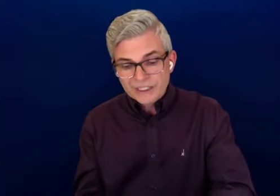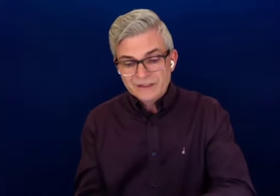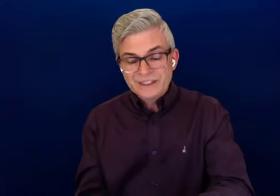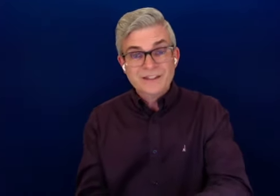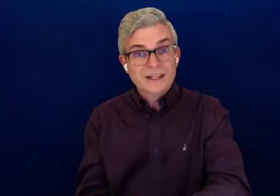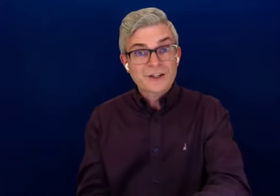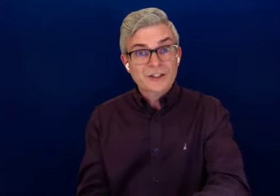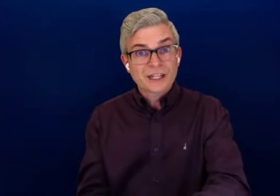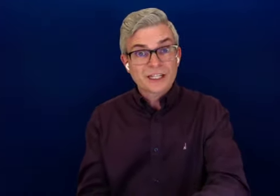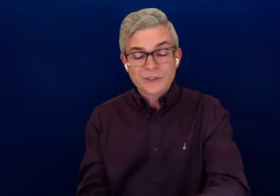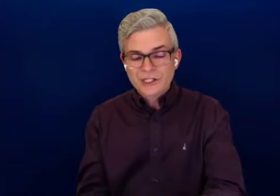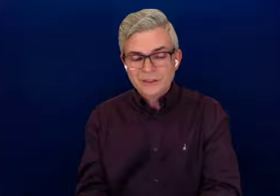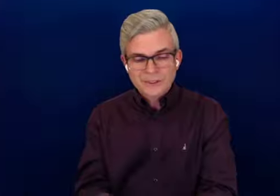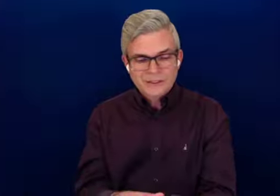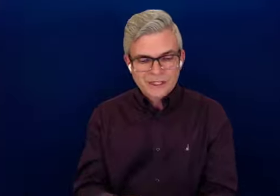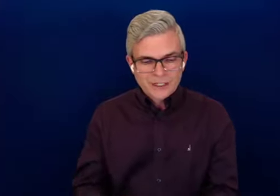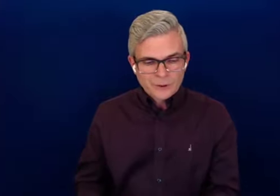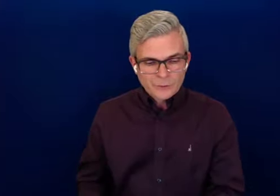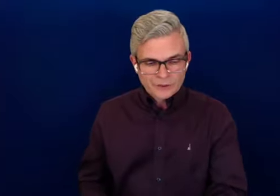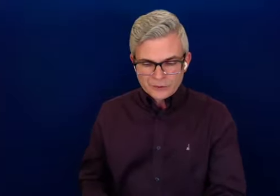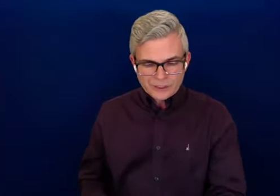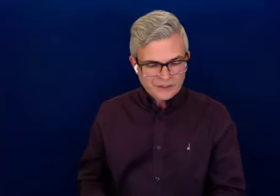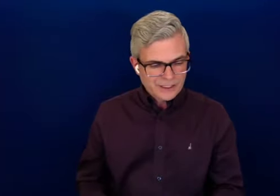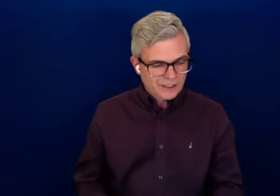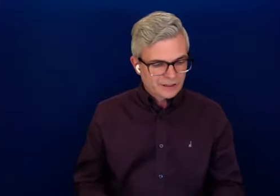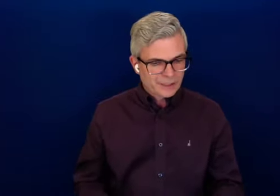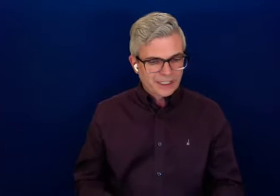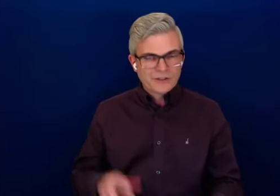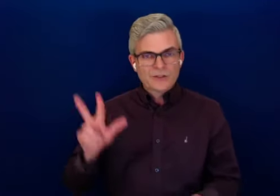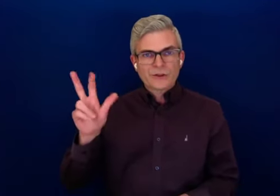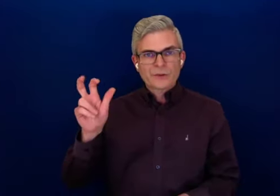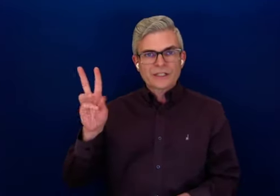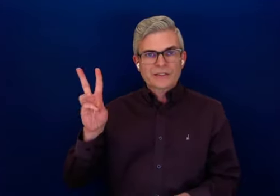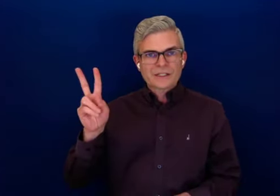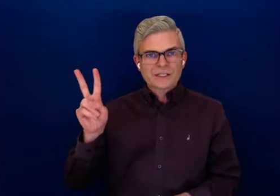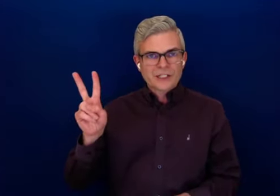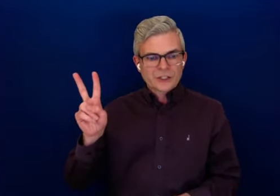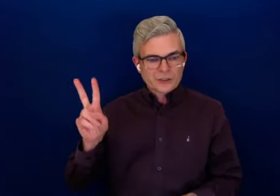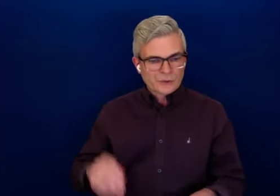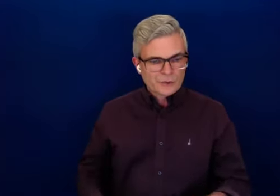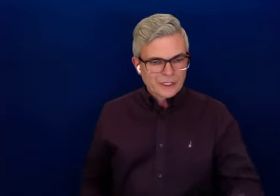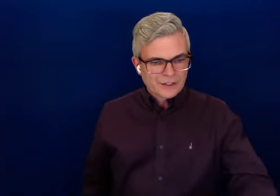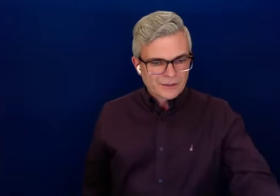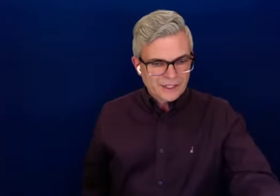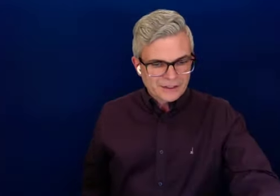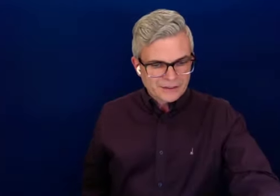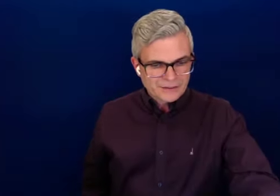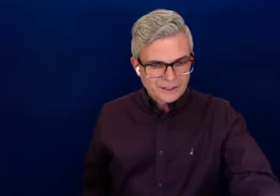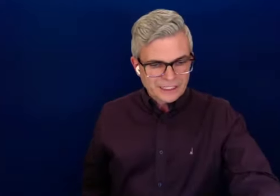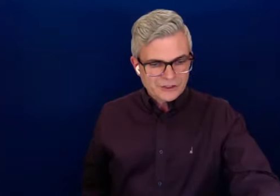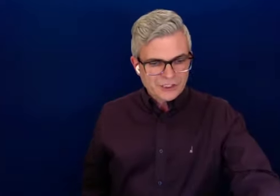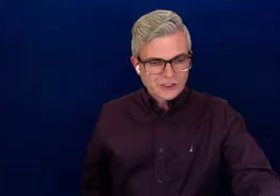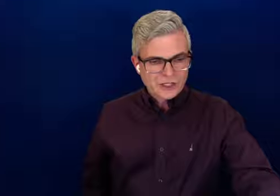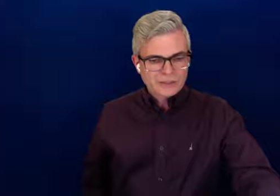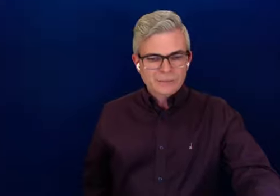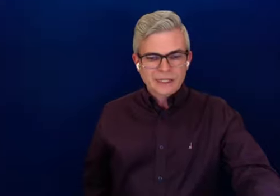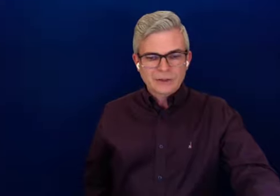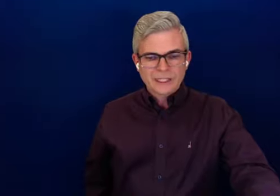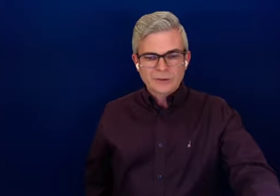incorporated the essential language elements. Well, you can see on page 362 that it actually talks about